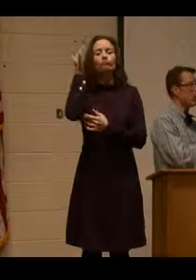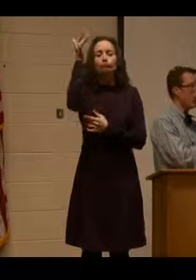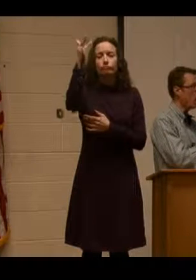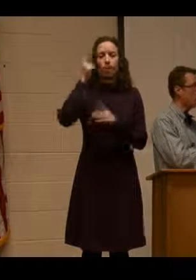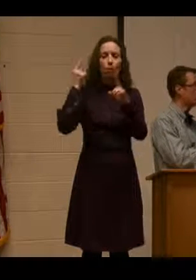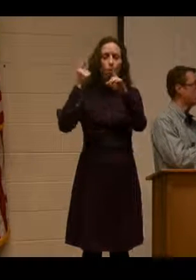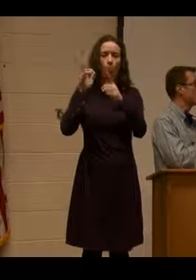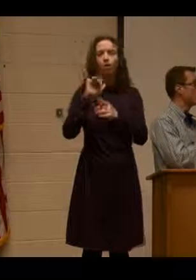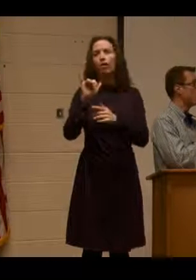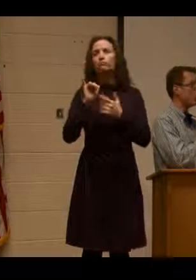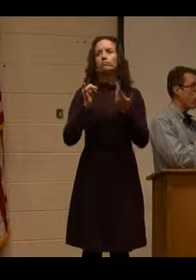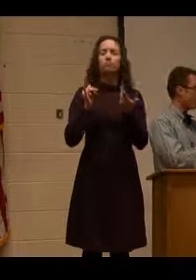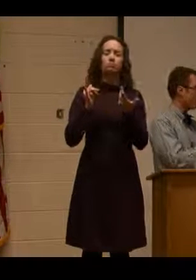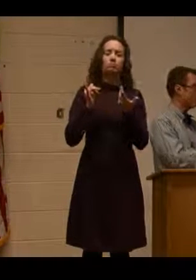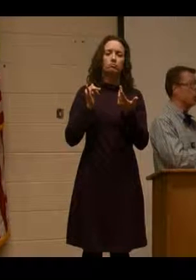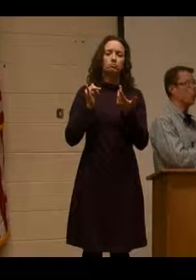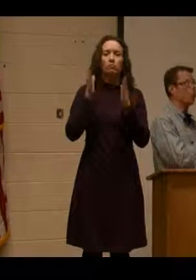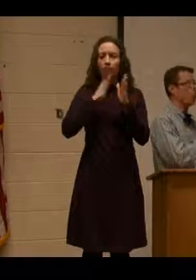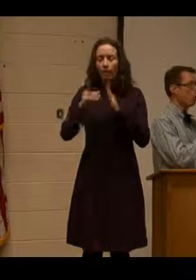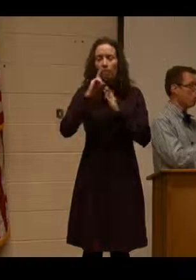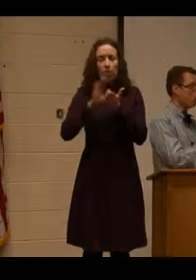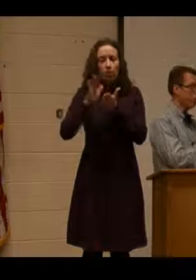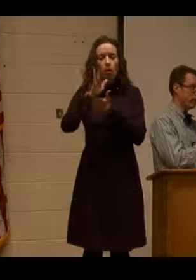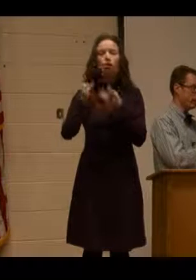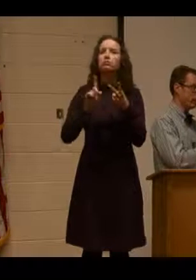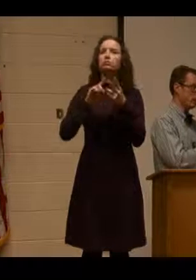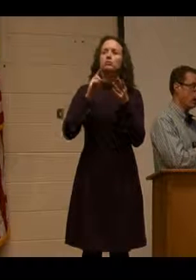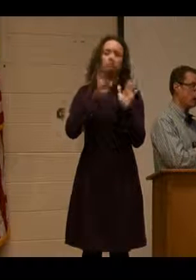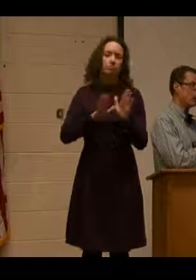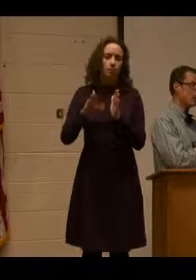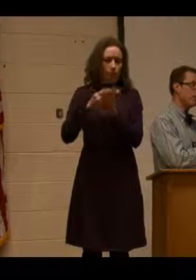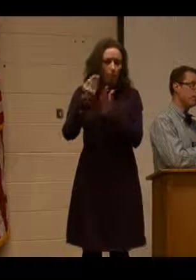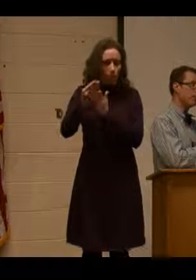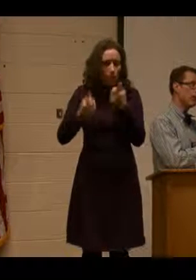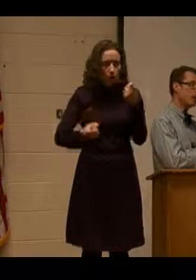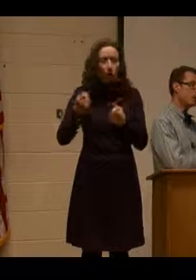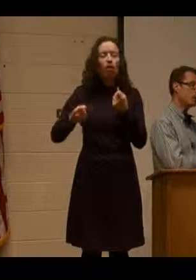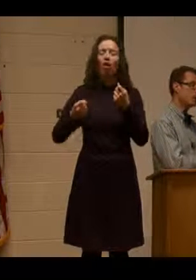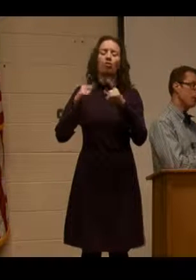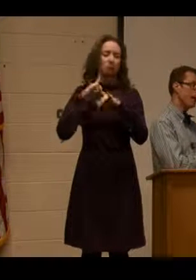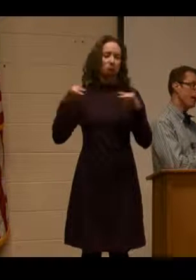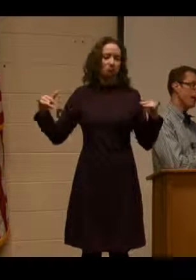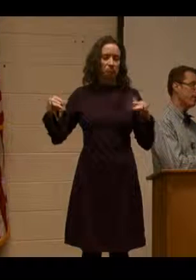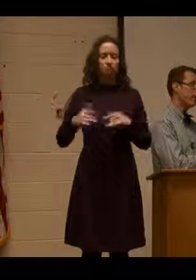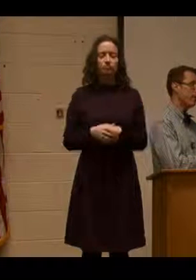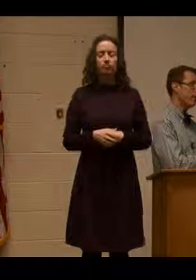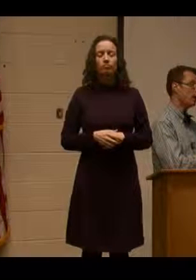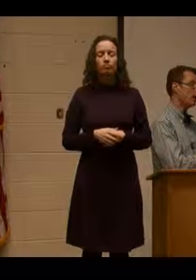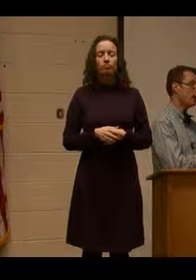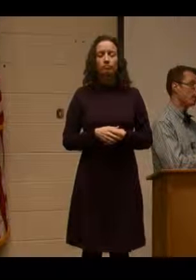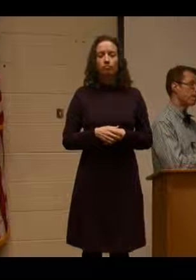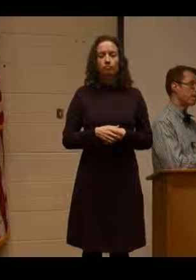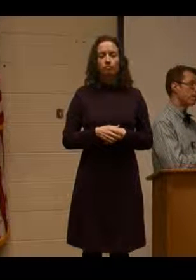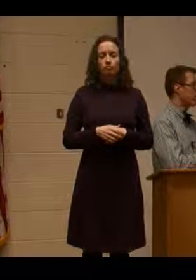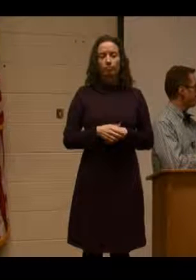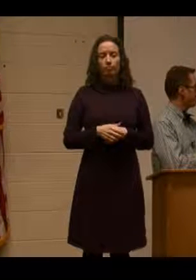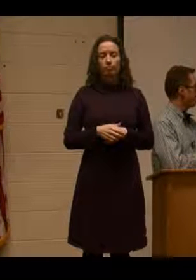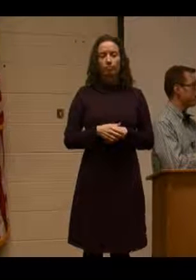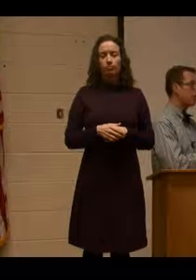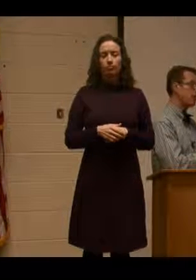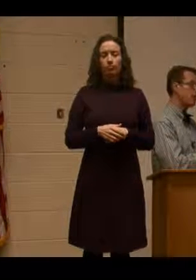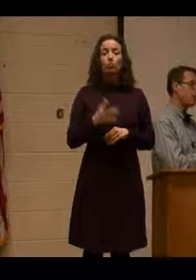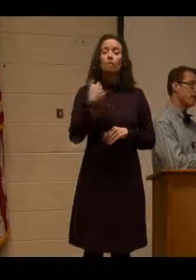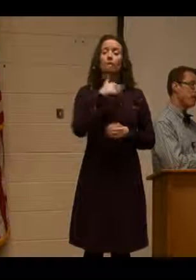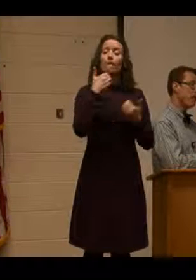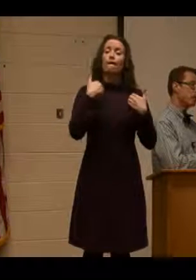car or whatever. We do have a program that allows our Bridges